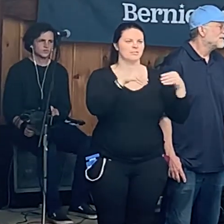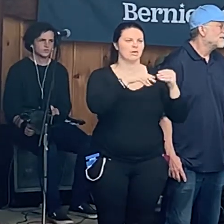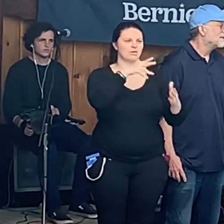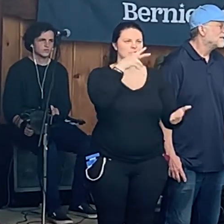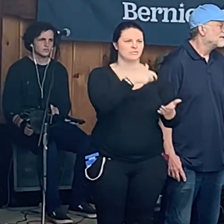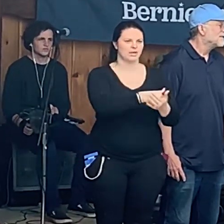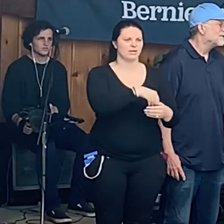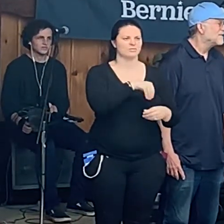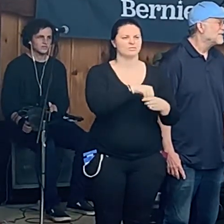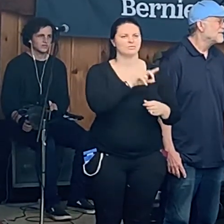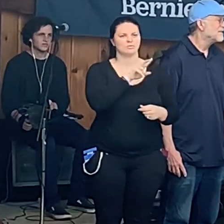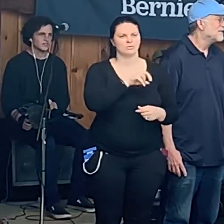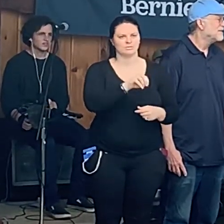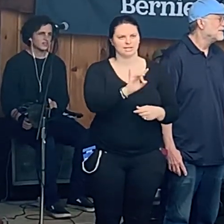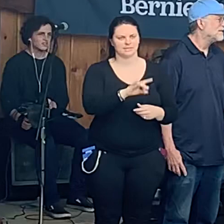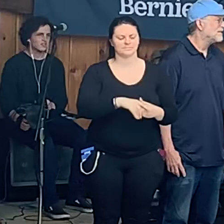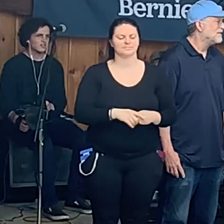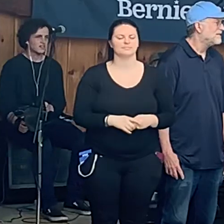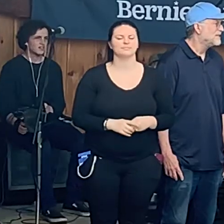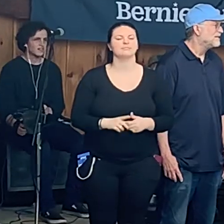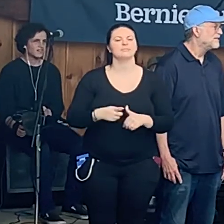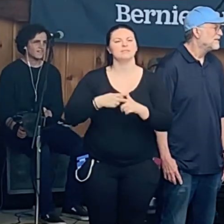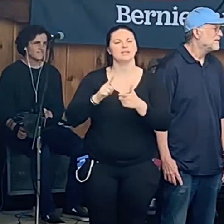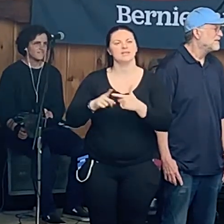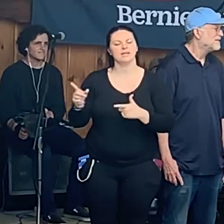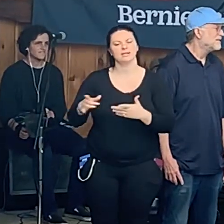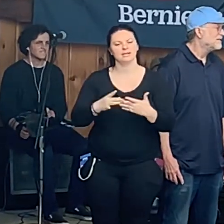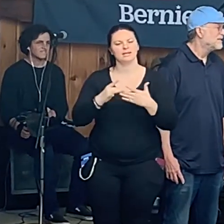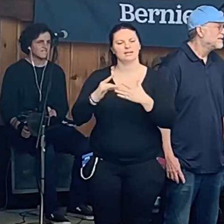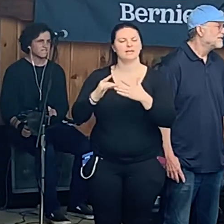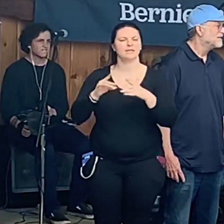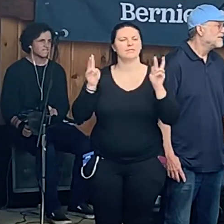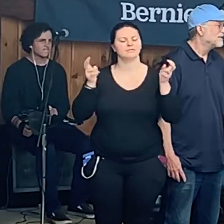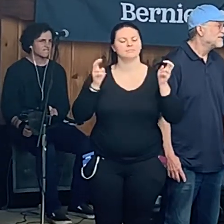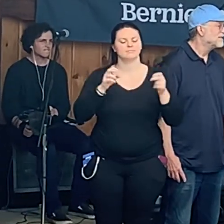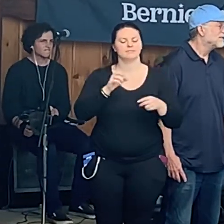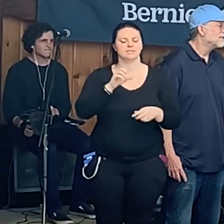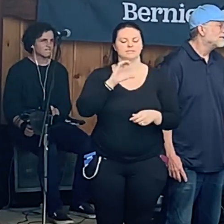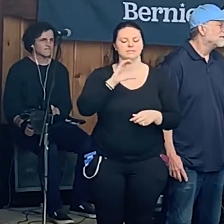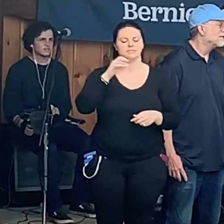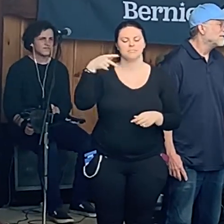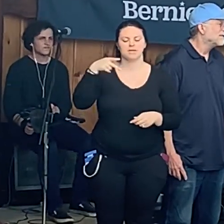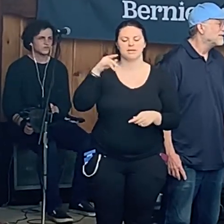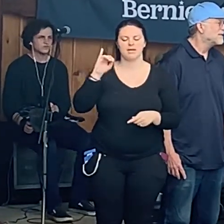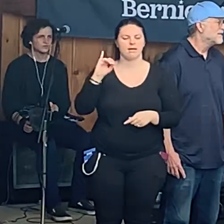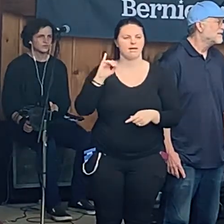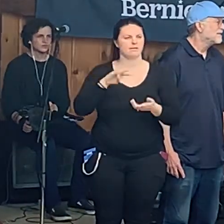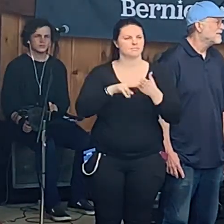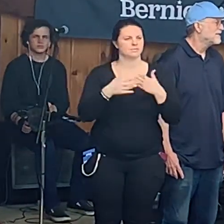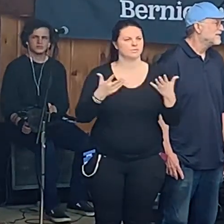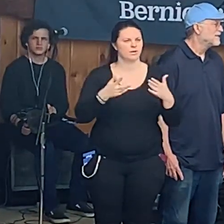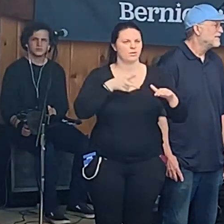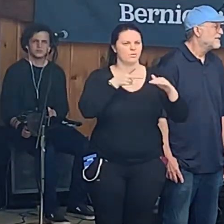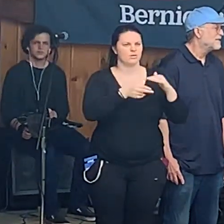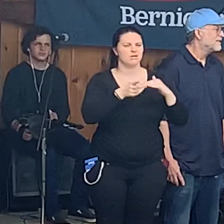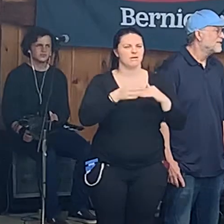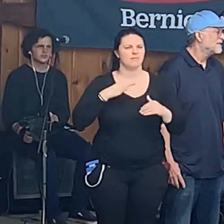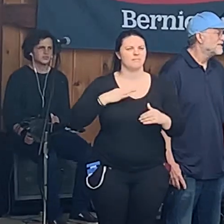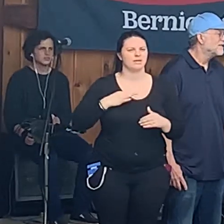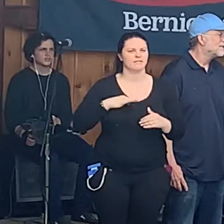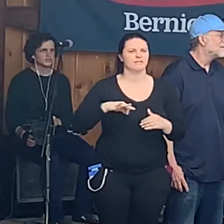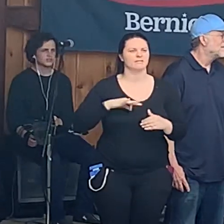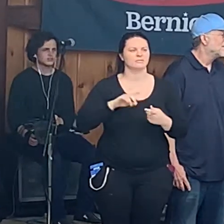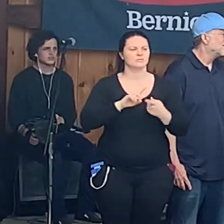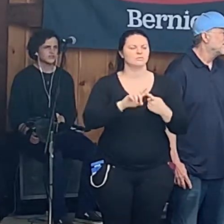he led a successful effort to stop the so-called chain CPI, which would have cut benefits to Social Security